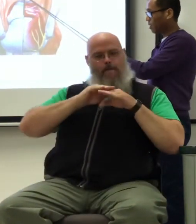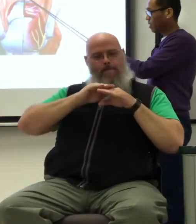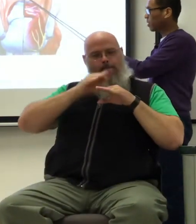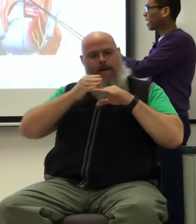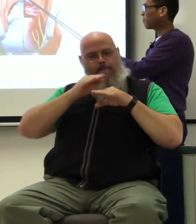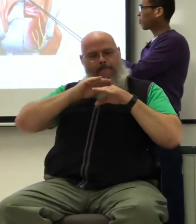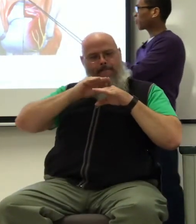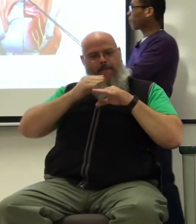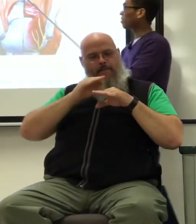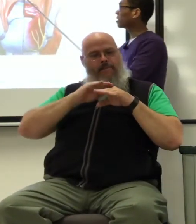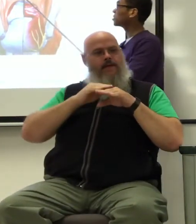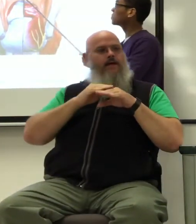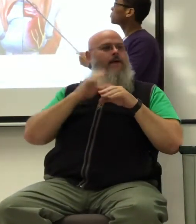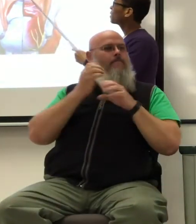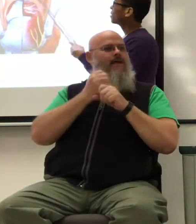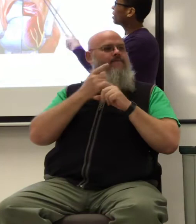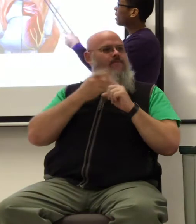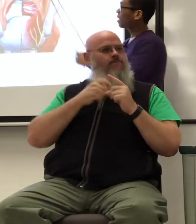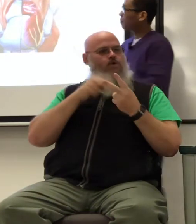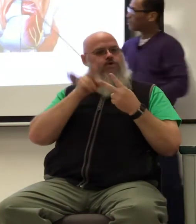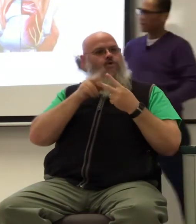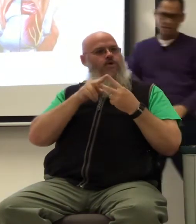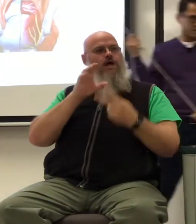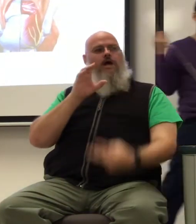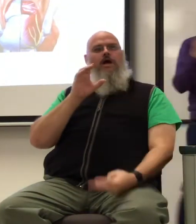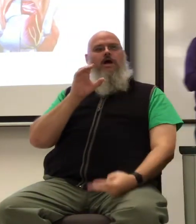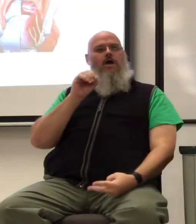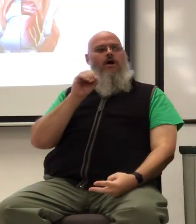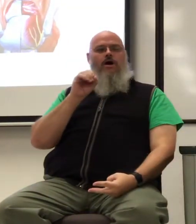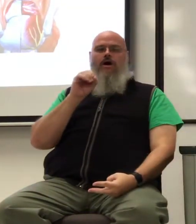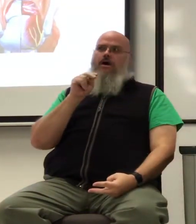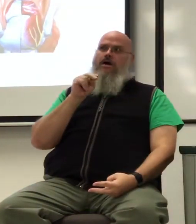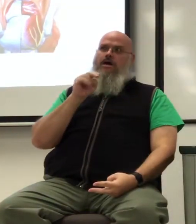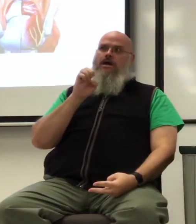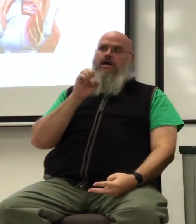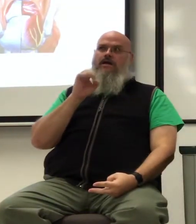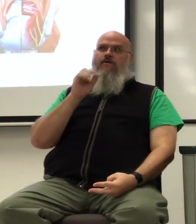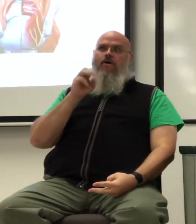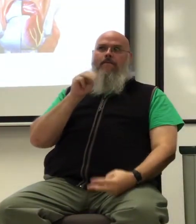the cuneiform cartilage. Let's move on.